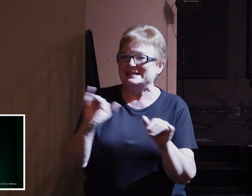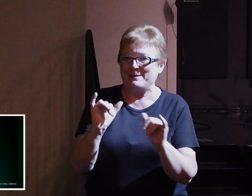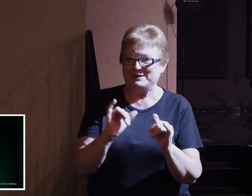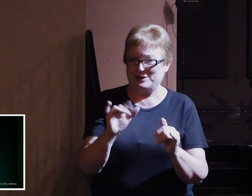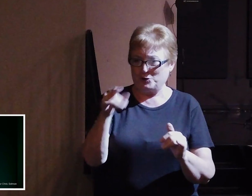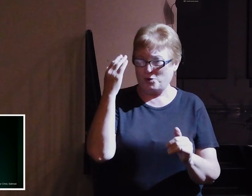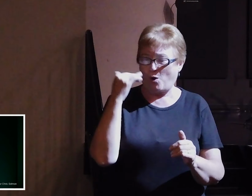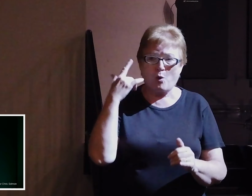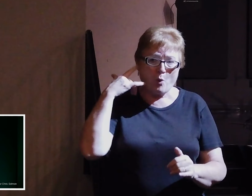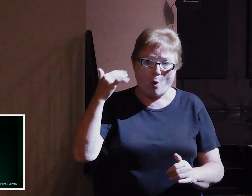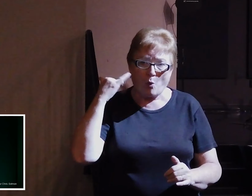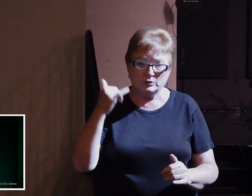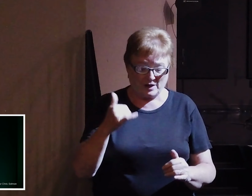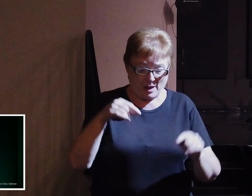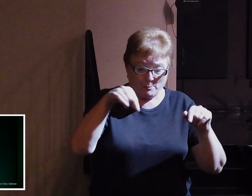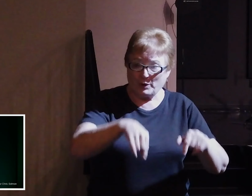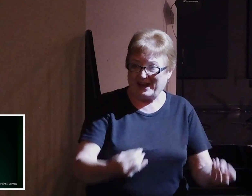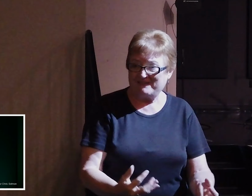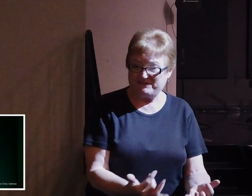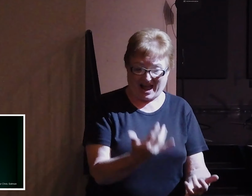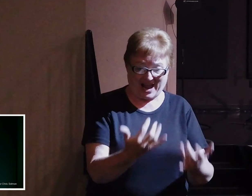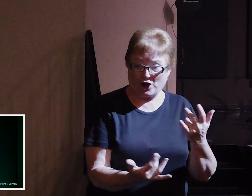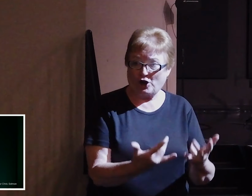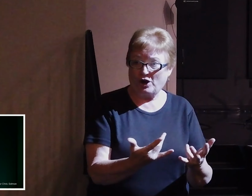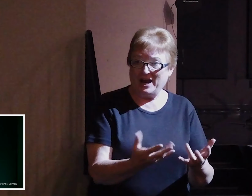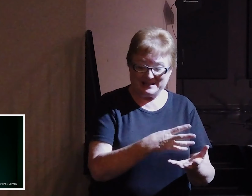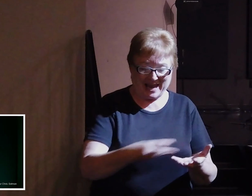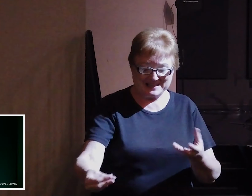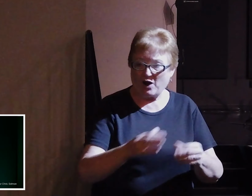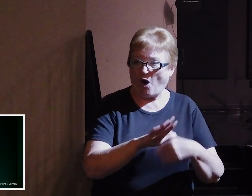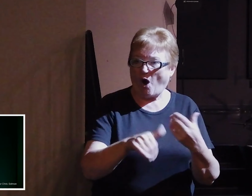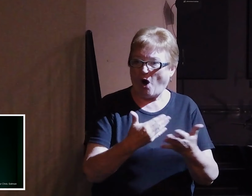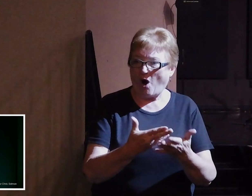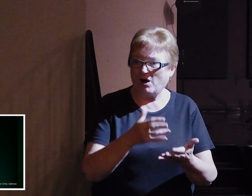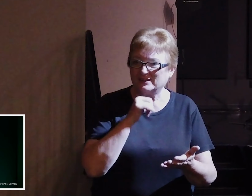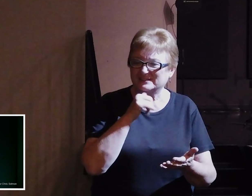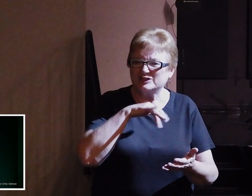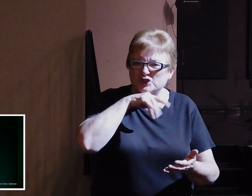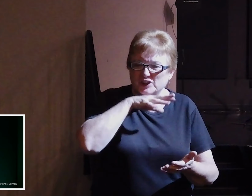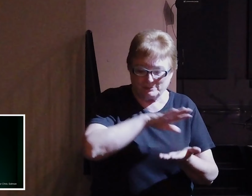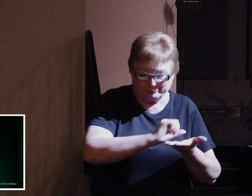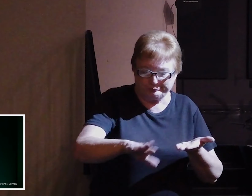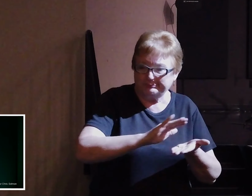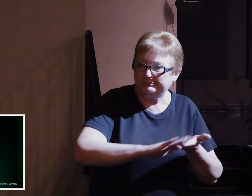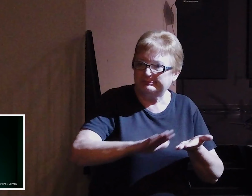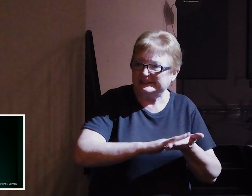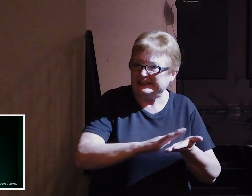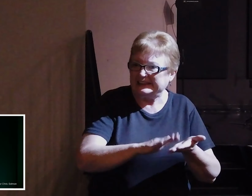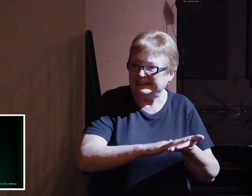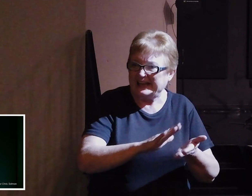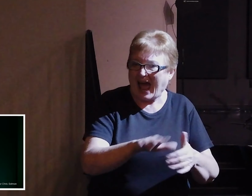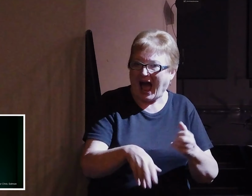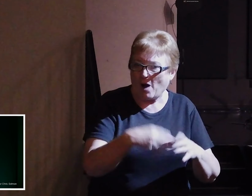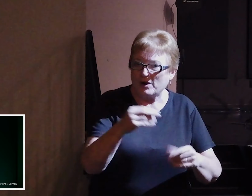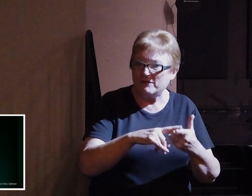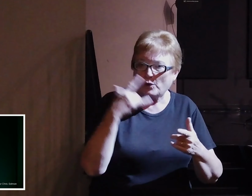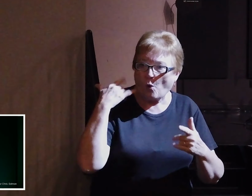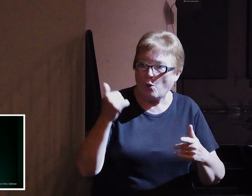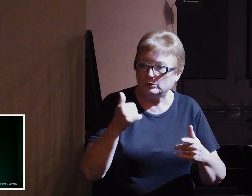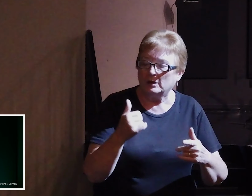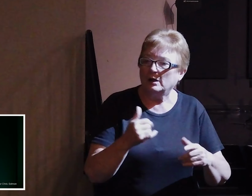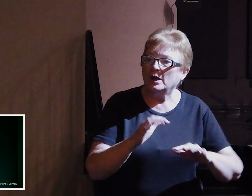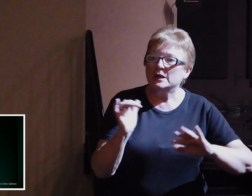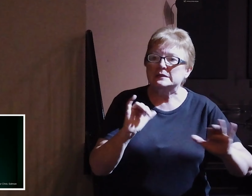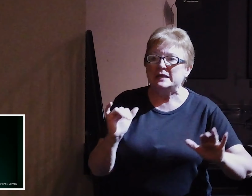on gold purifies all the impurities and reveals the gold that is there, so the fire of suffering